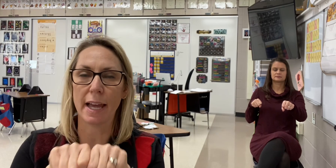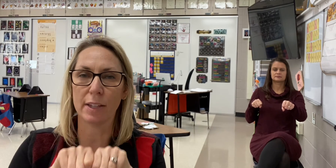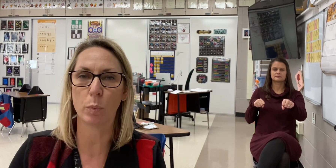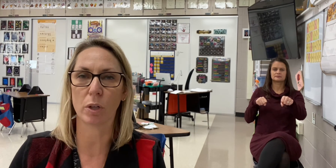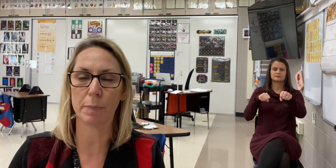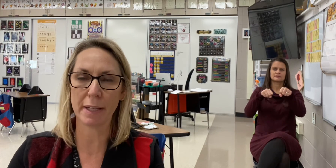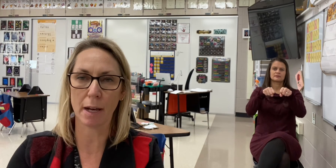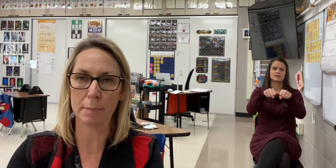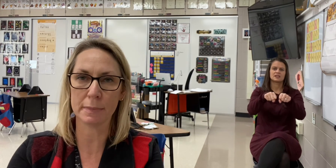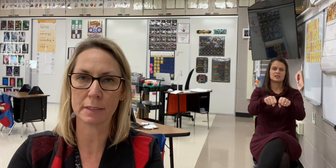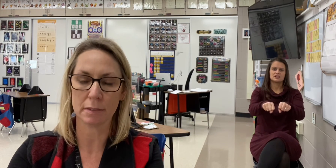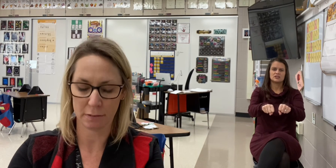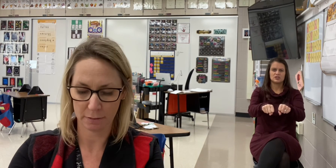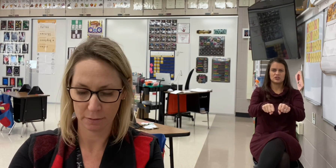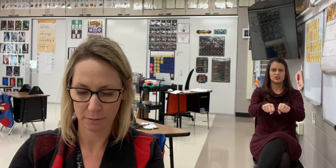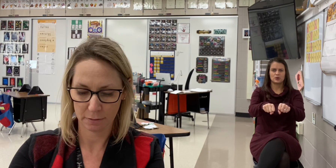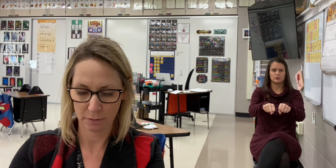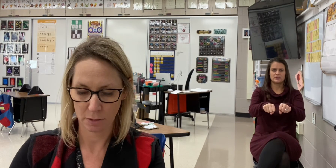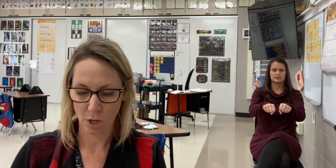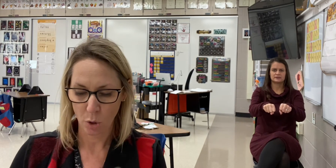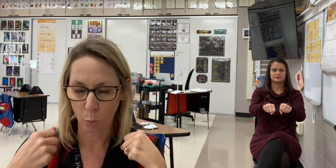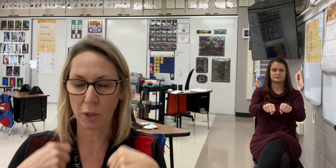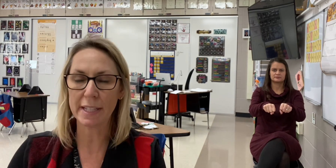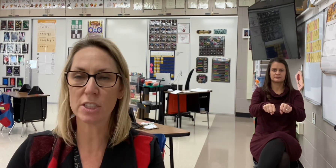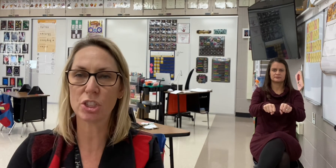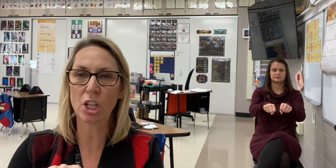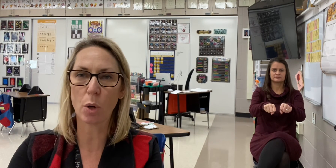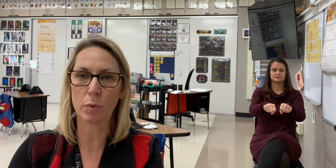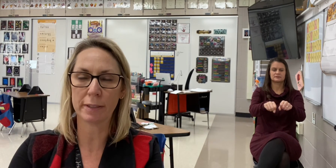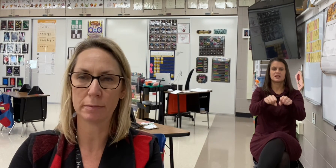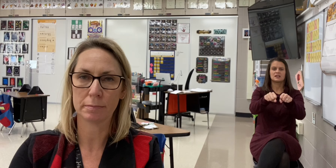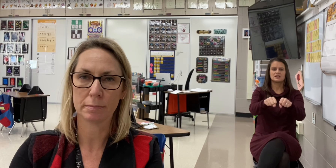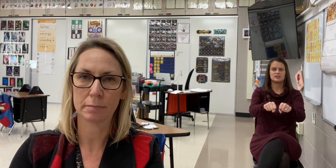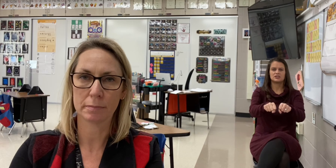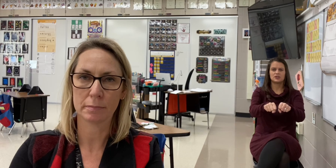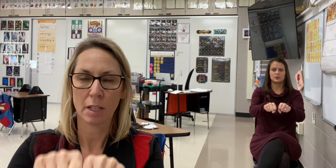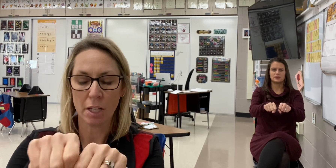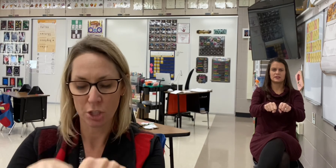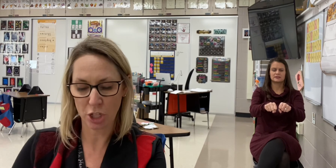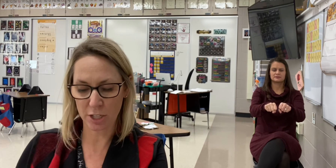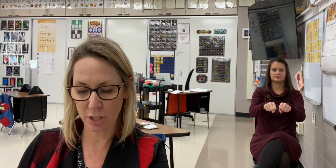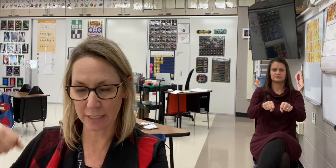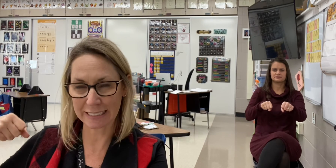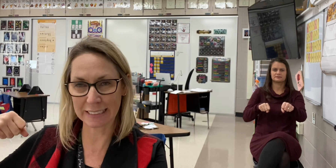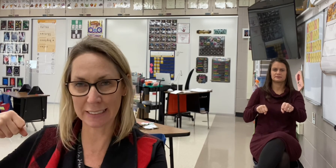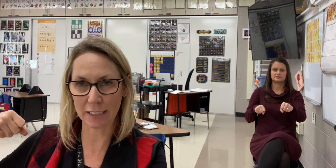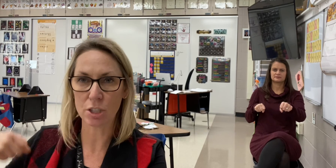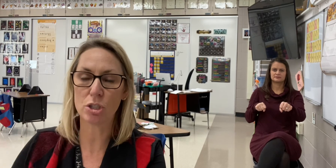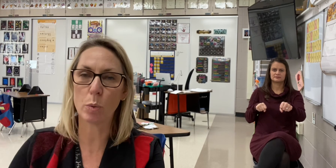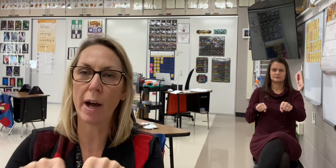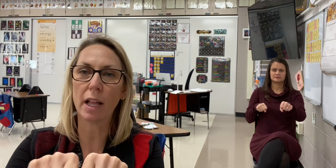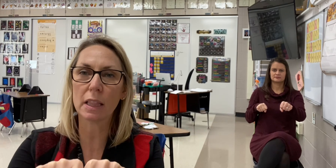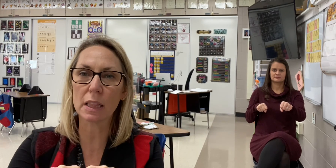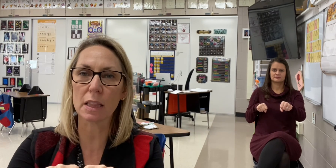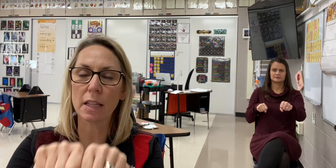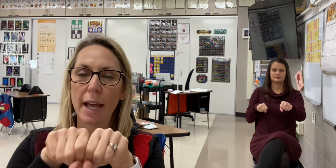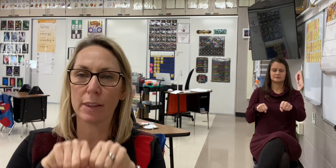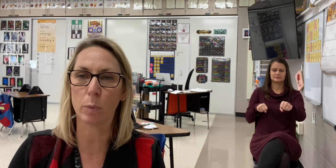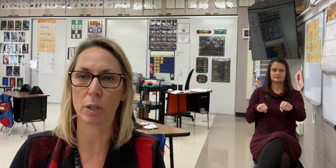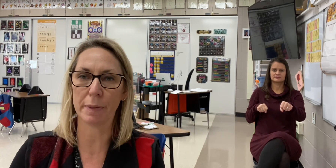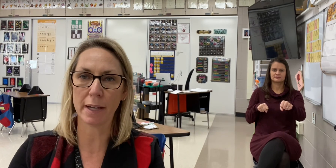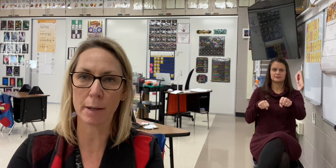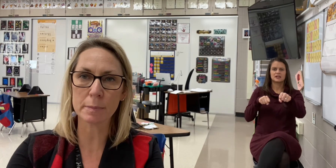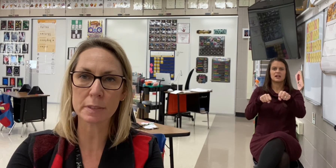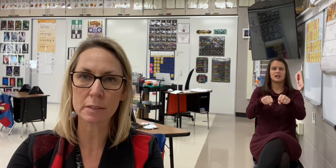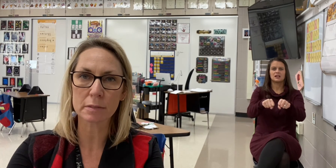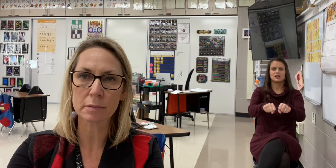z, and the word becomes? Zone. Word is zone. Zone. Change the z to a ul and the